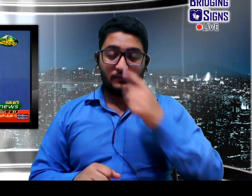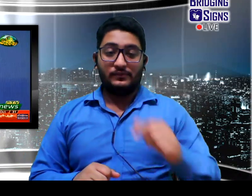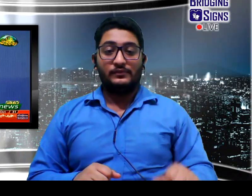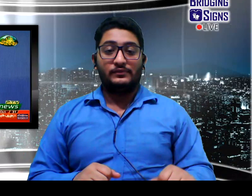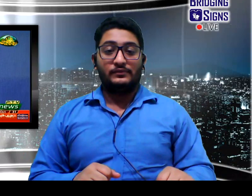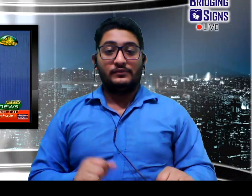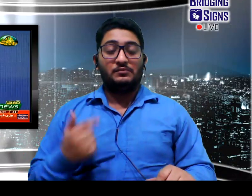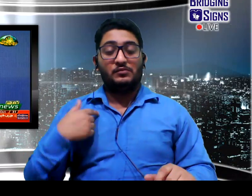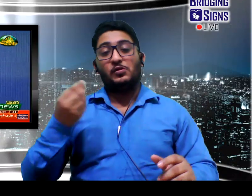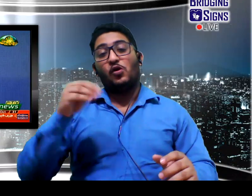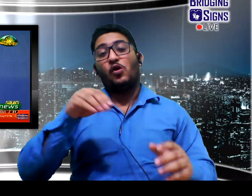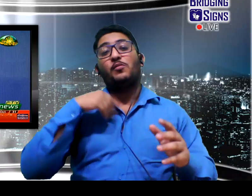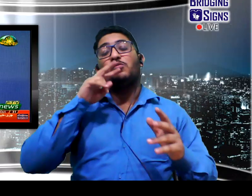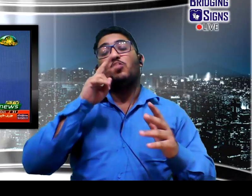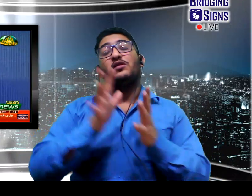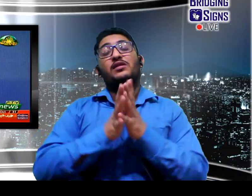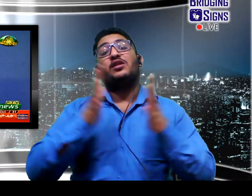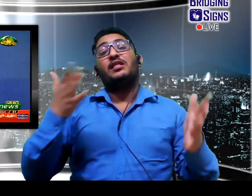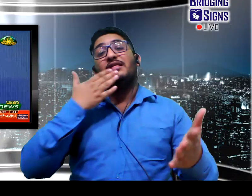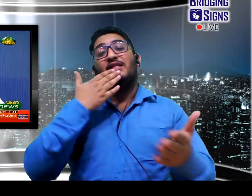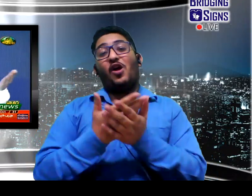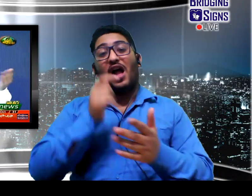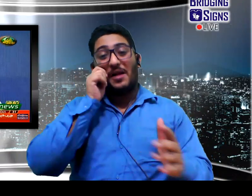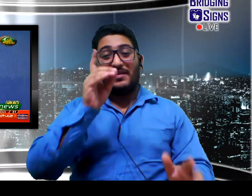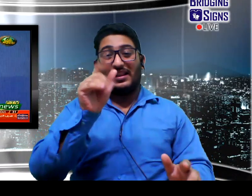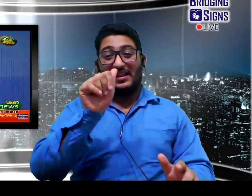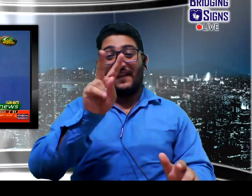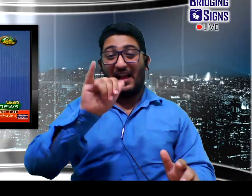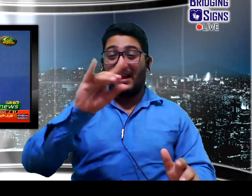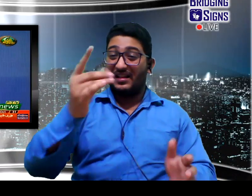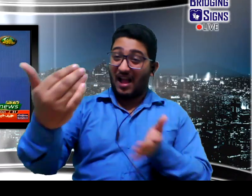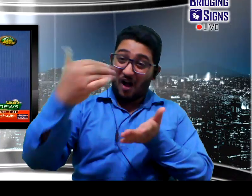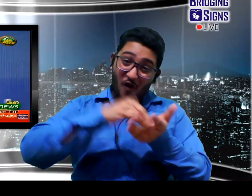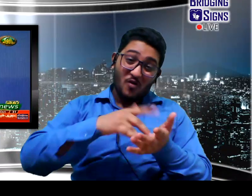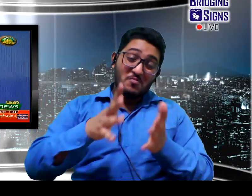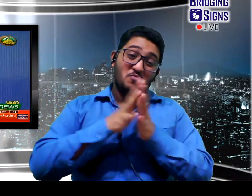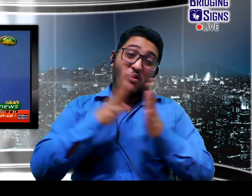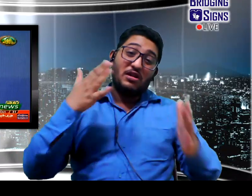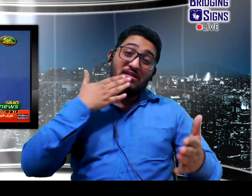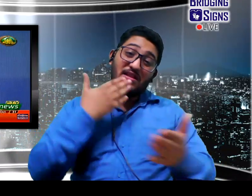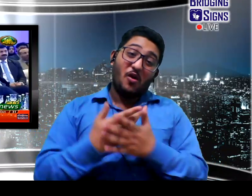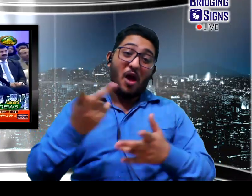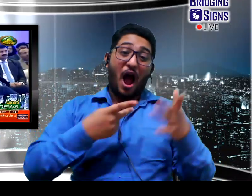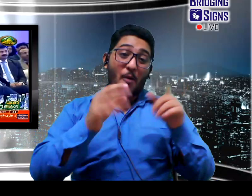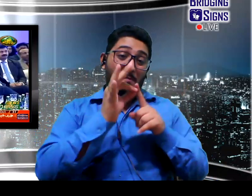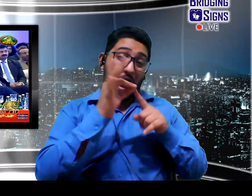David, finally, I want to again thank you for coming here, all your delegation, to celebrate this